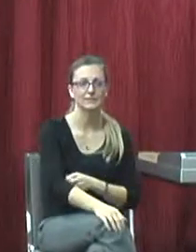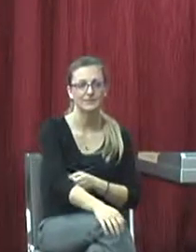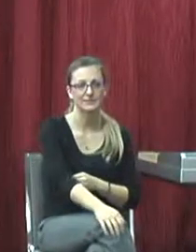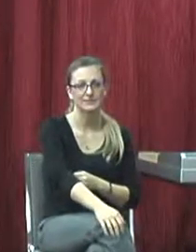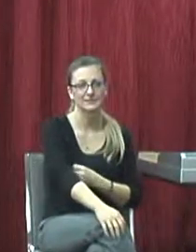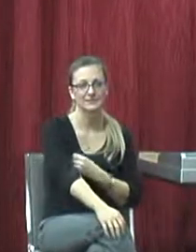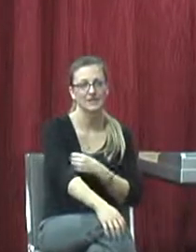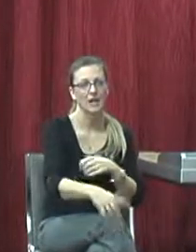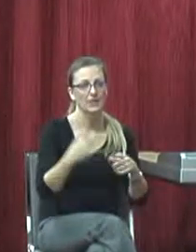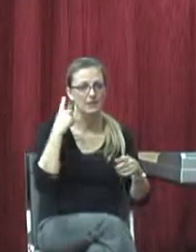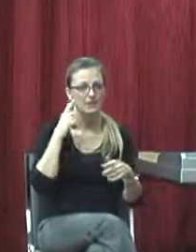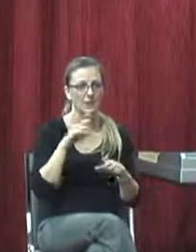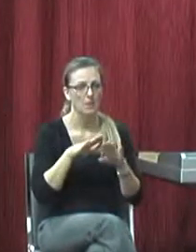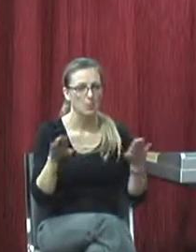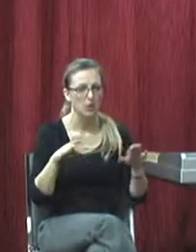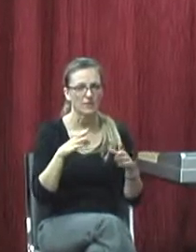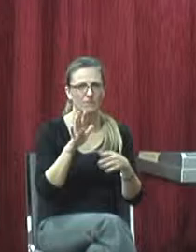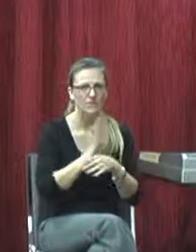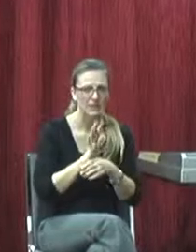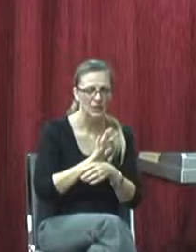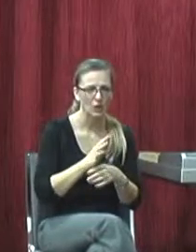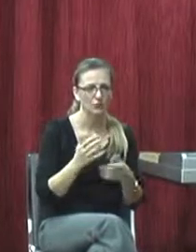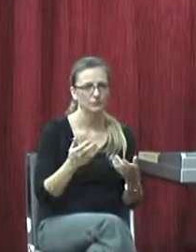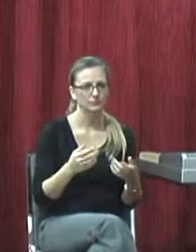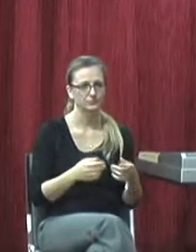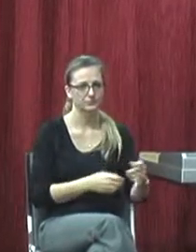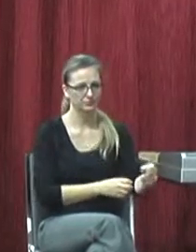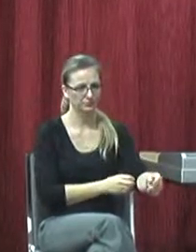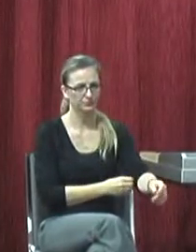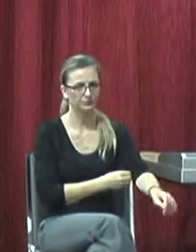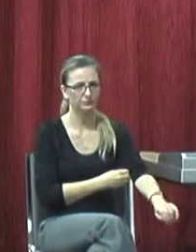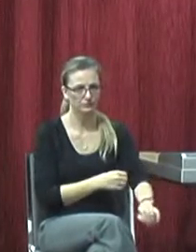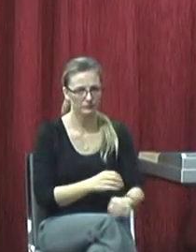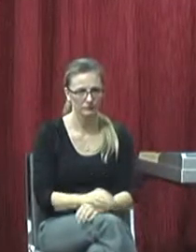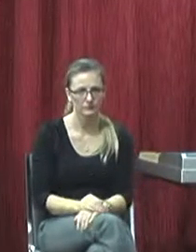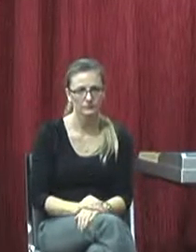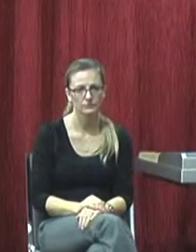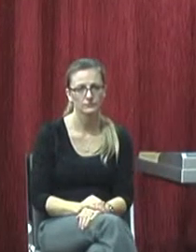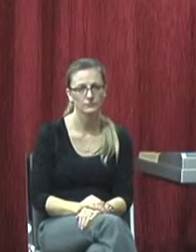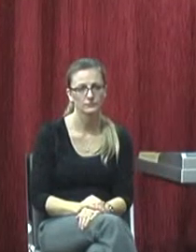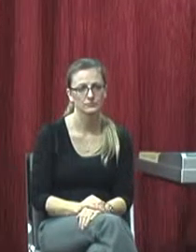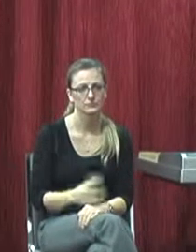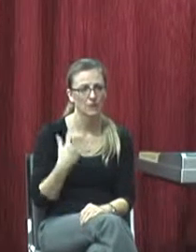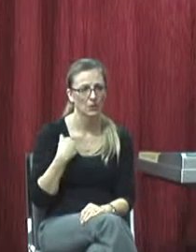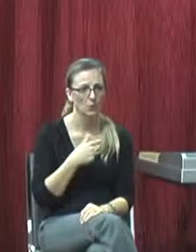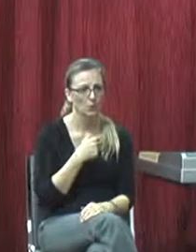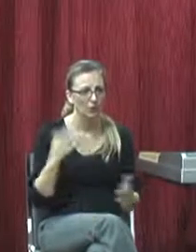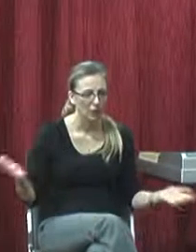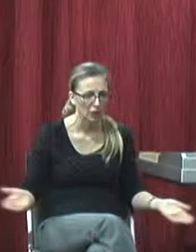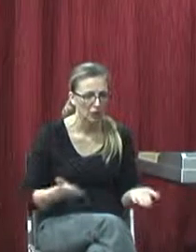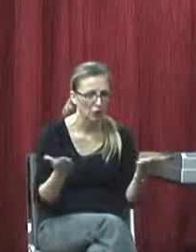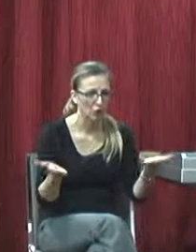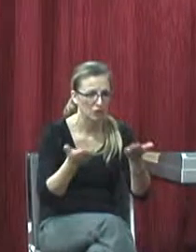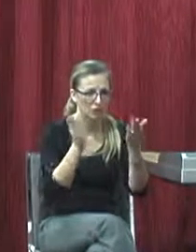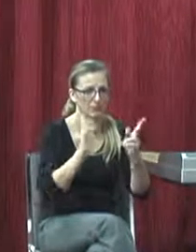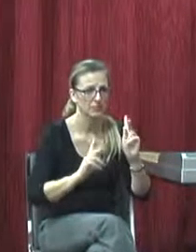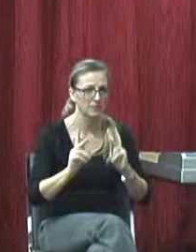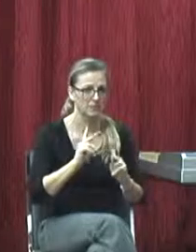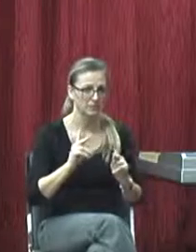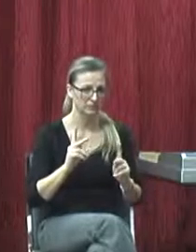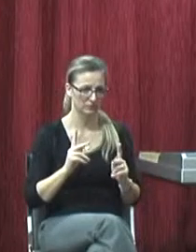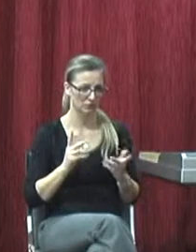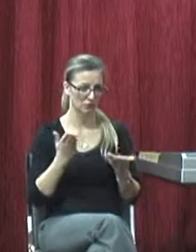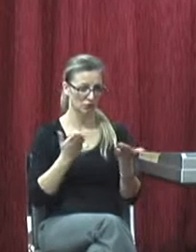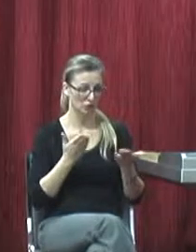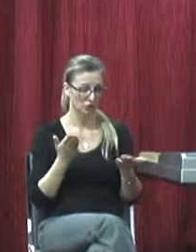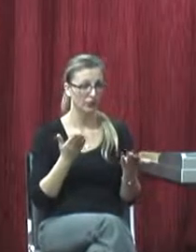back there, on the soundboard and on the video and on the projection. So we've been encouraging people to serve in those ways for weeks,